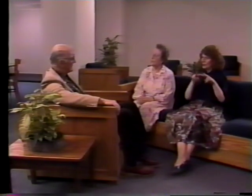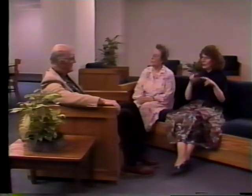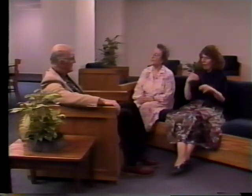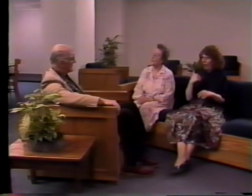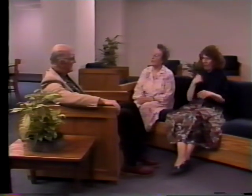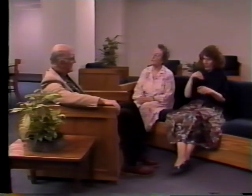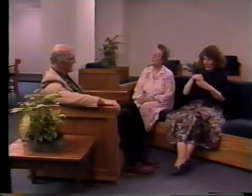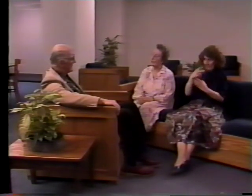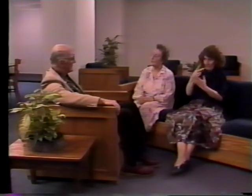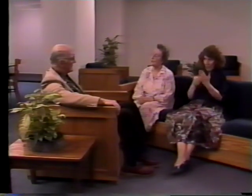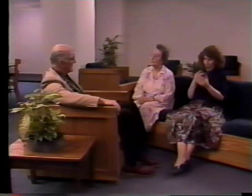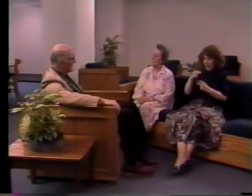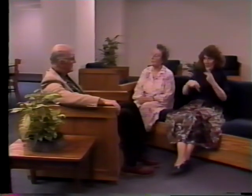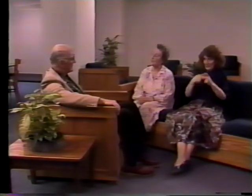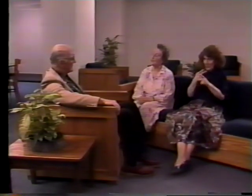both types of presentation?